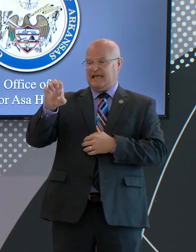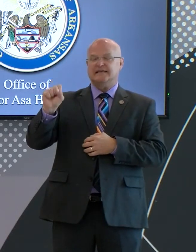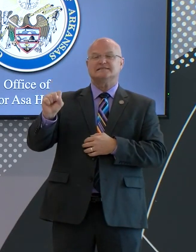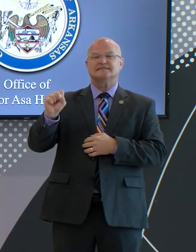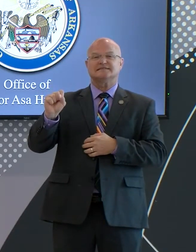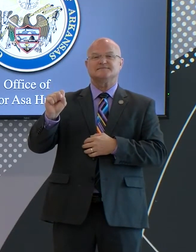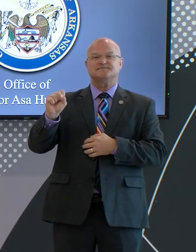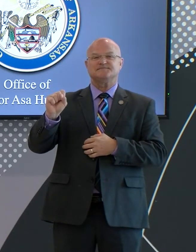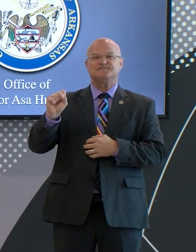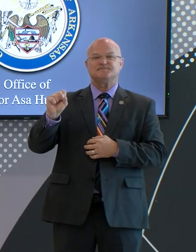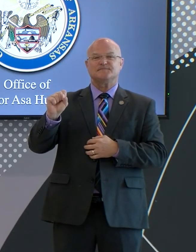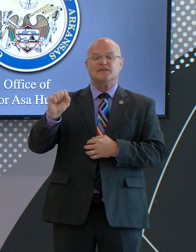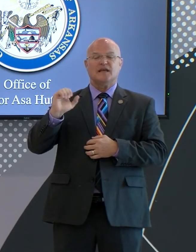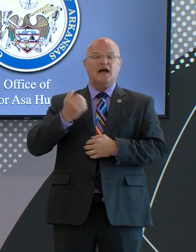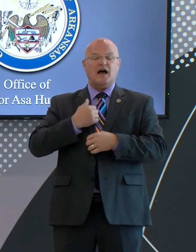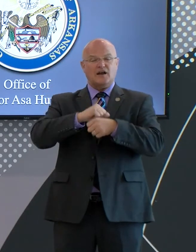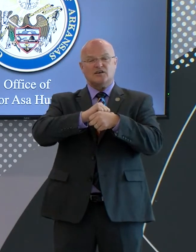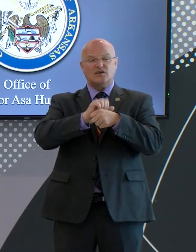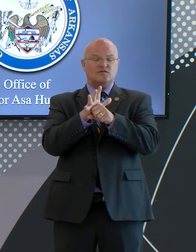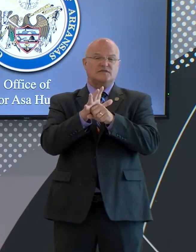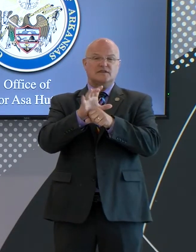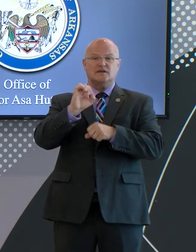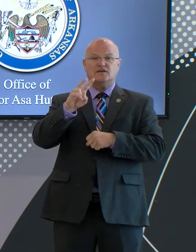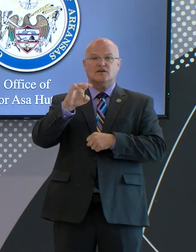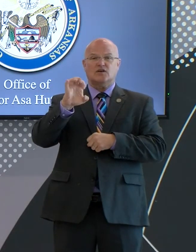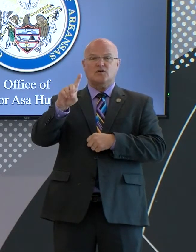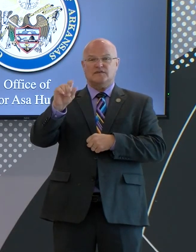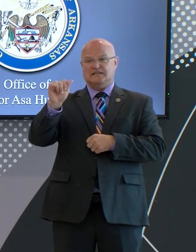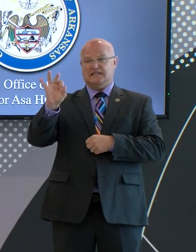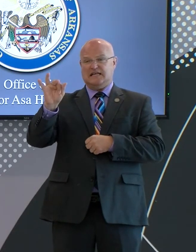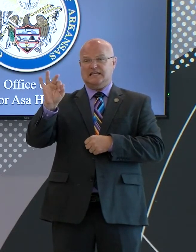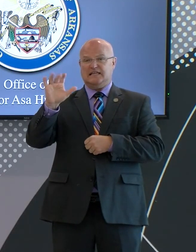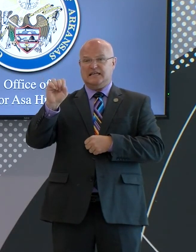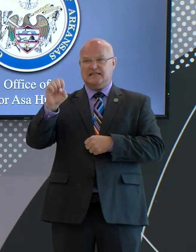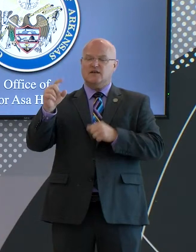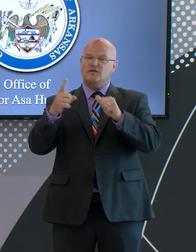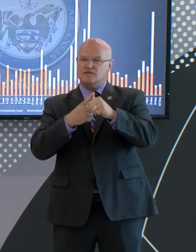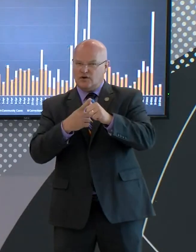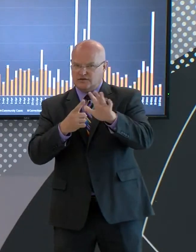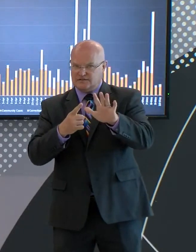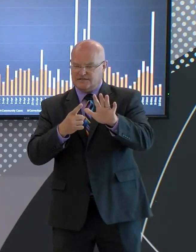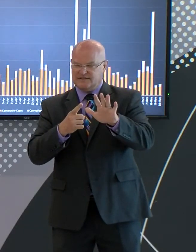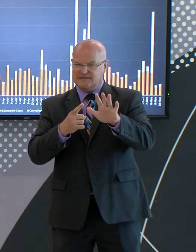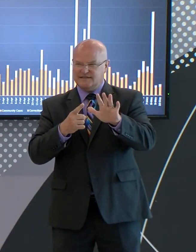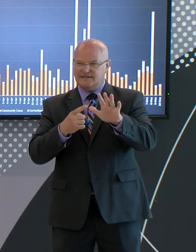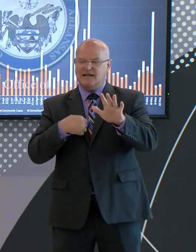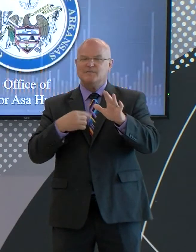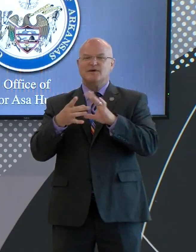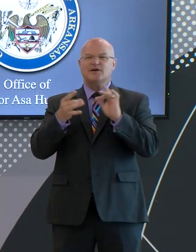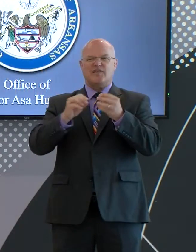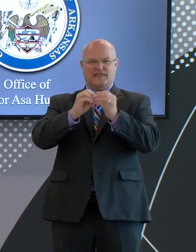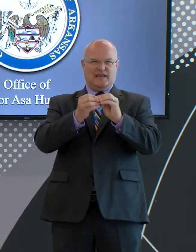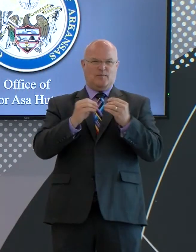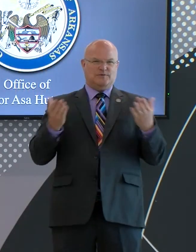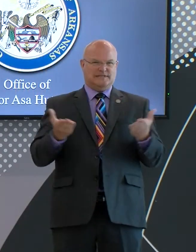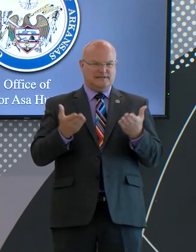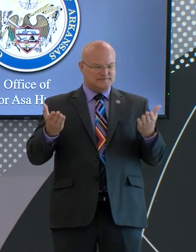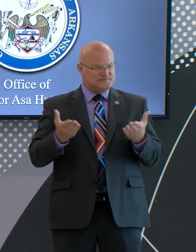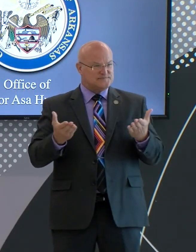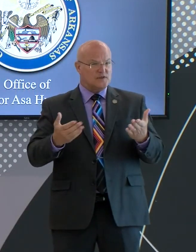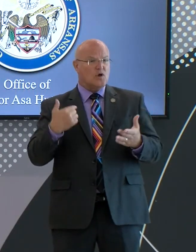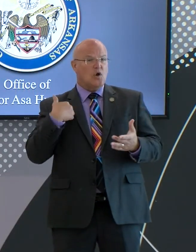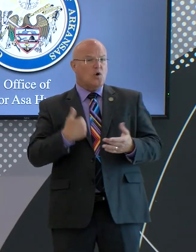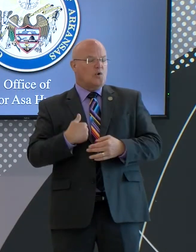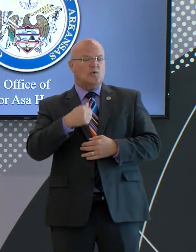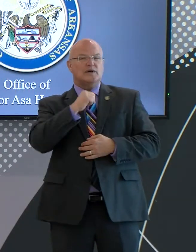cases, our COVID-19 cases. And if we can go, well, first let me go through the numbers here. And